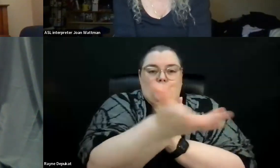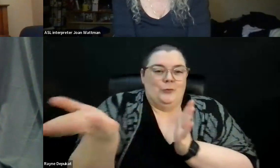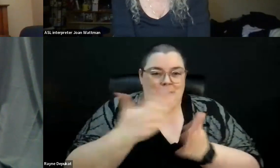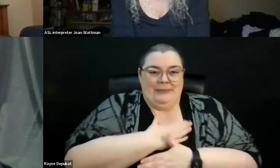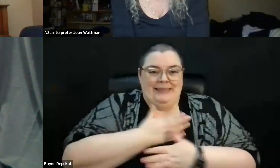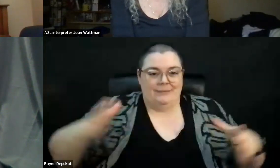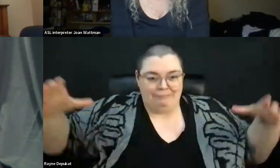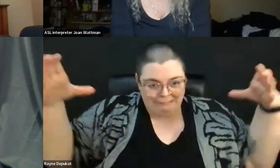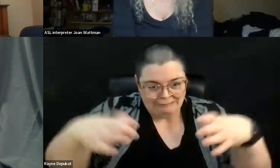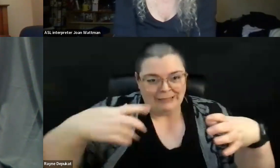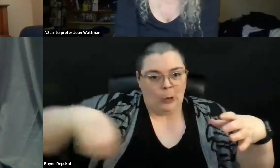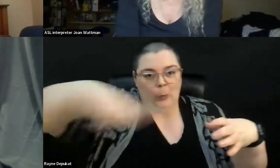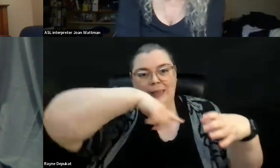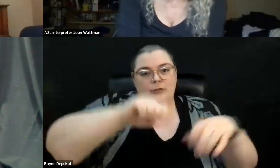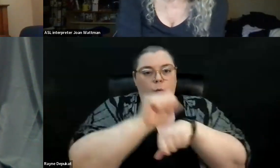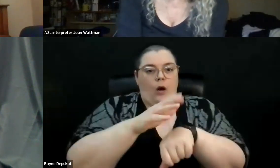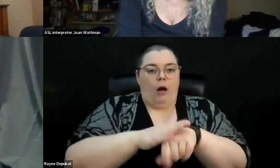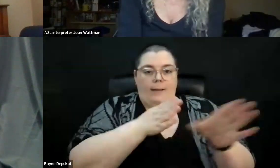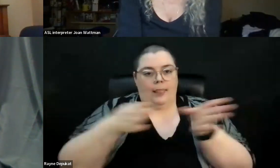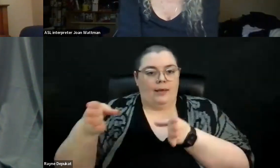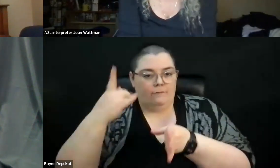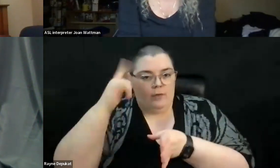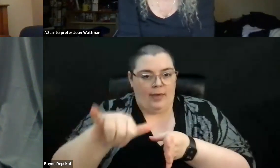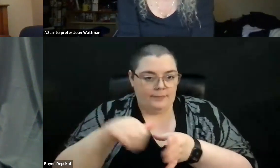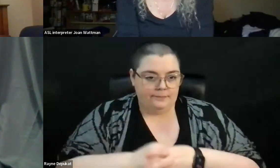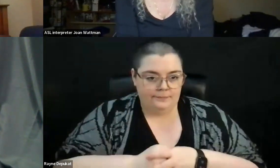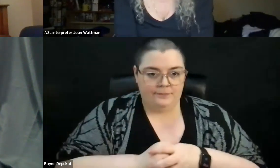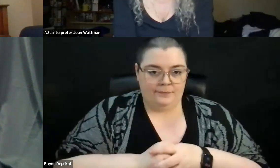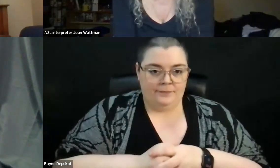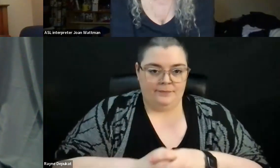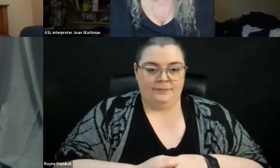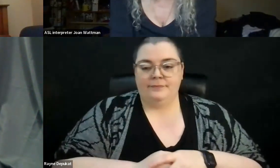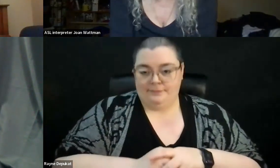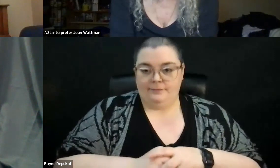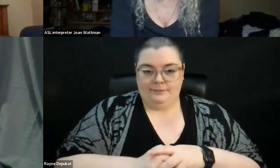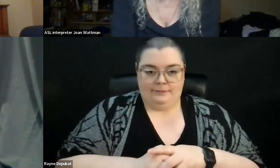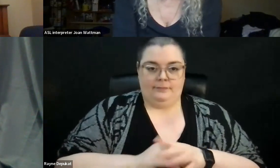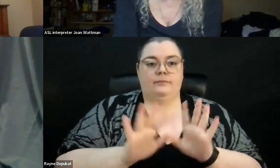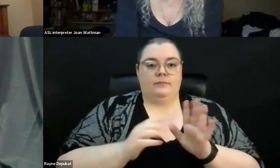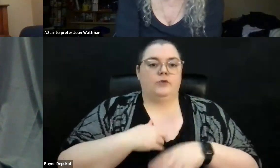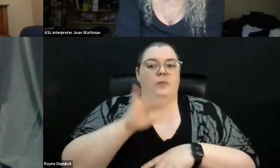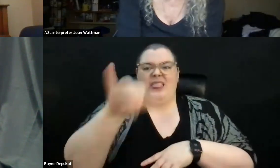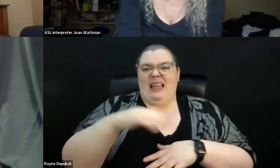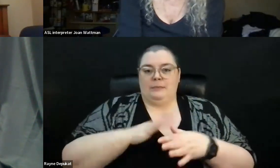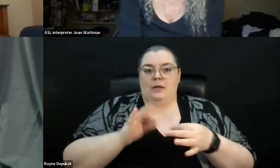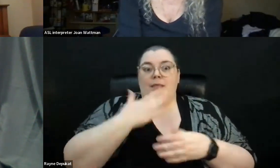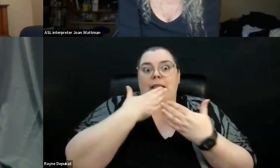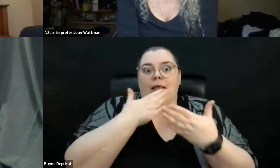to have, what I'm asking for the commission is we need to work on a plan for that going